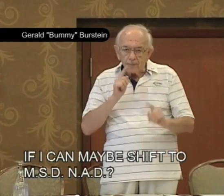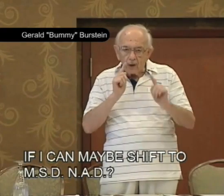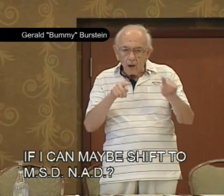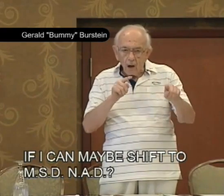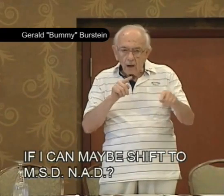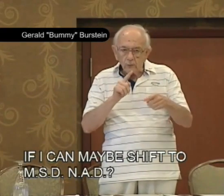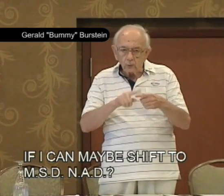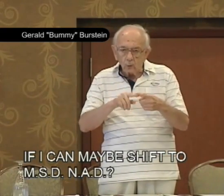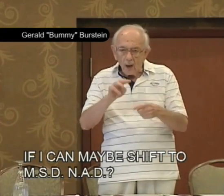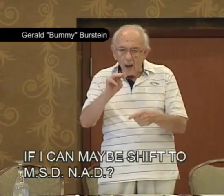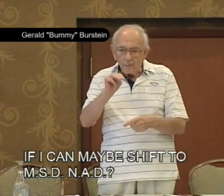MAD